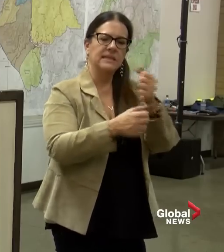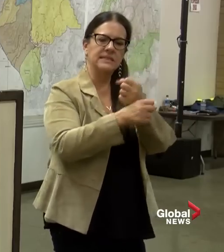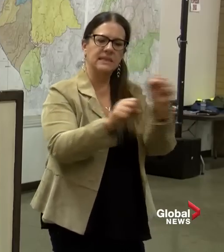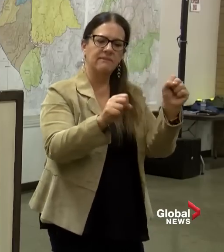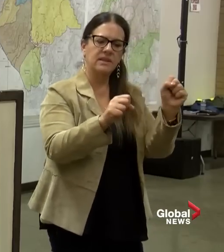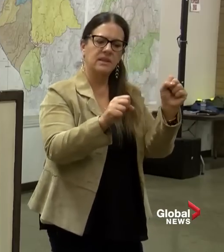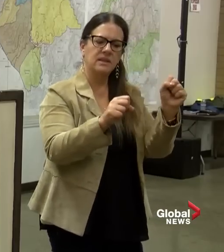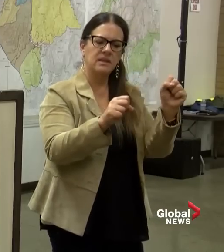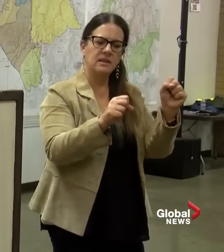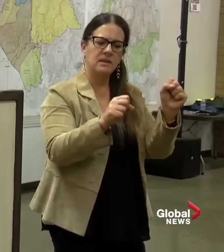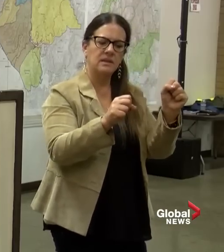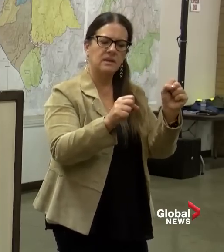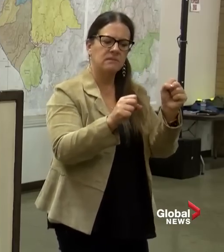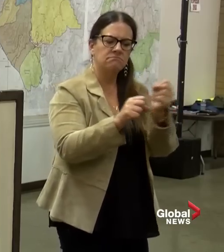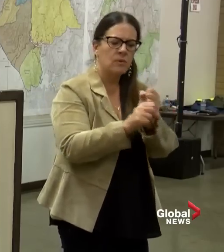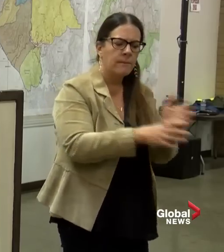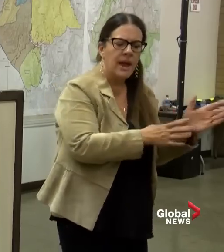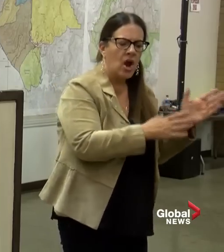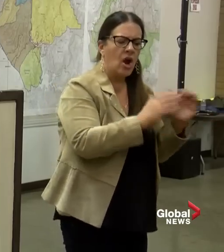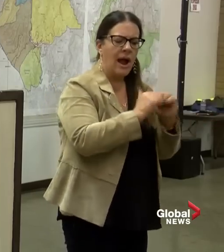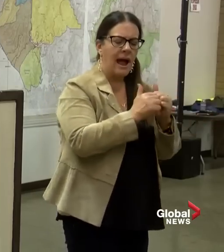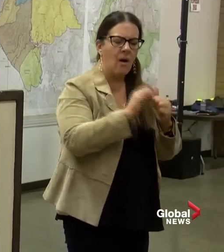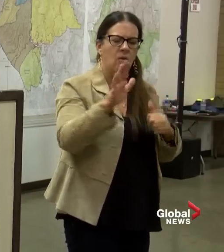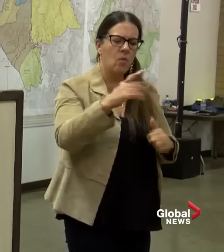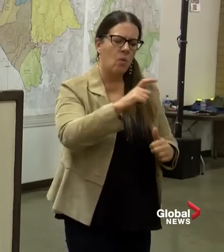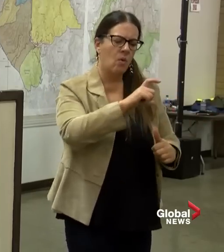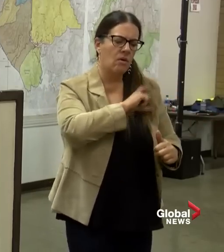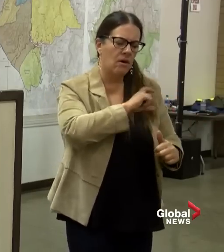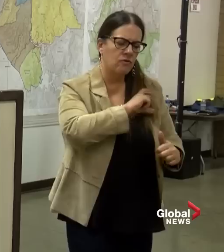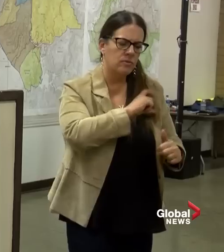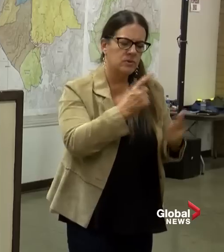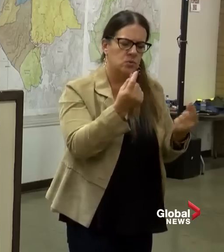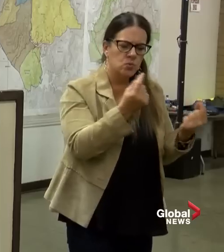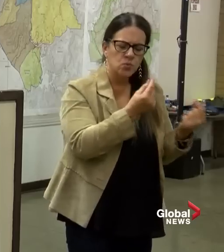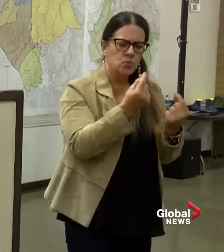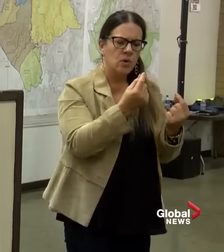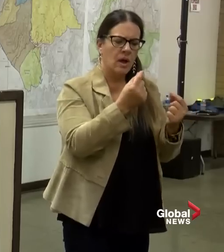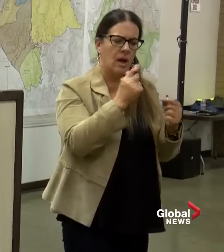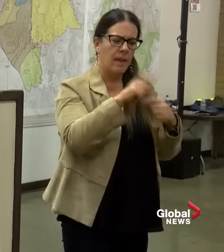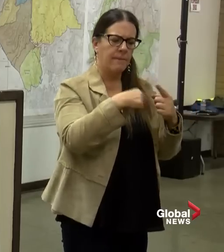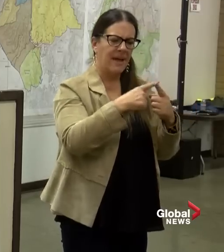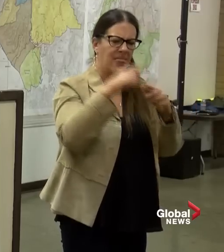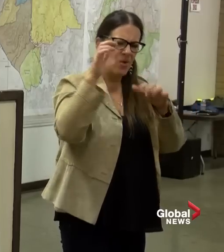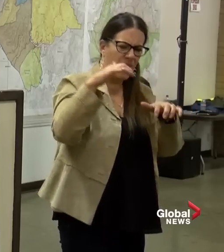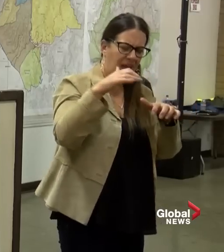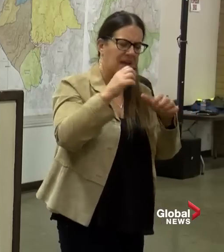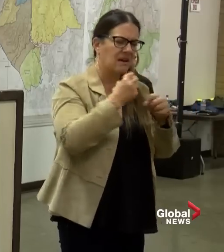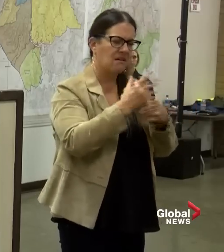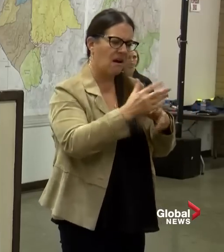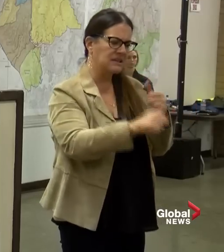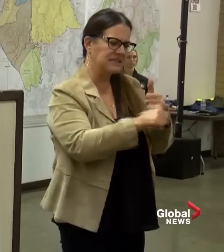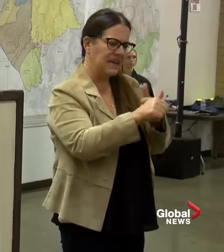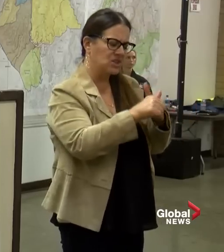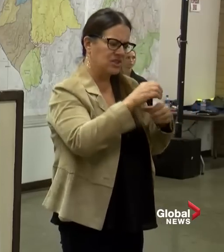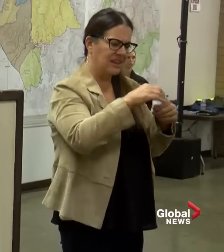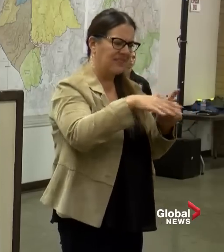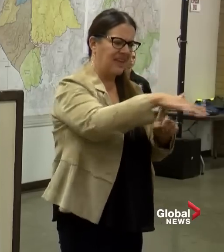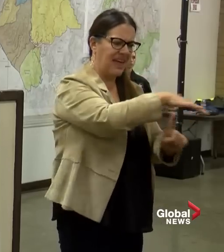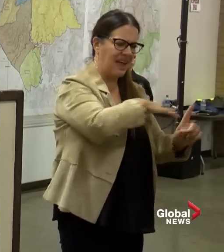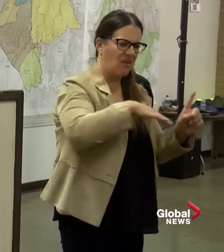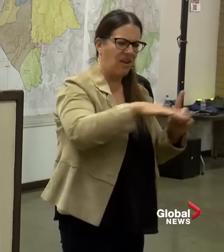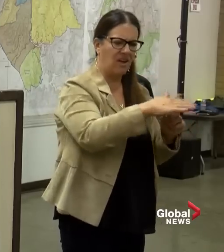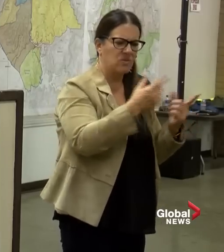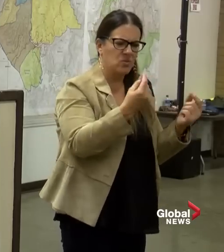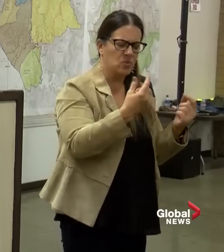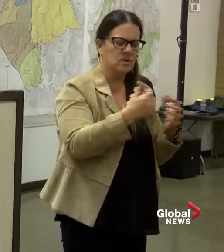from your officers or any other law enforcement personnel in the wake of the rain and the dangers that may pose in the areas? Yeah,